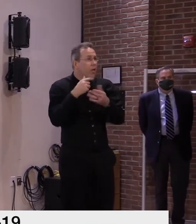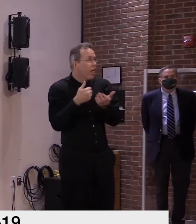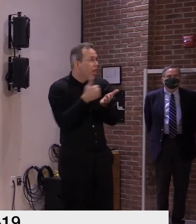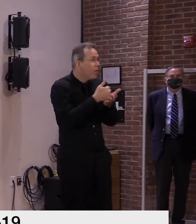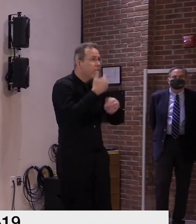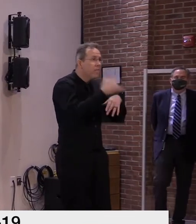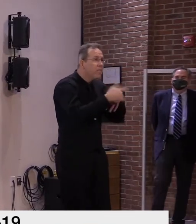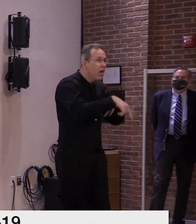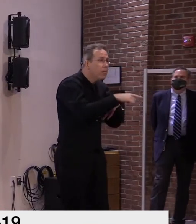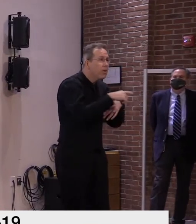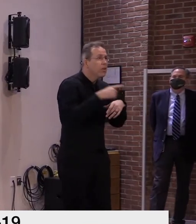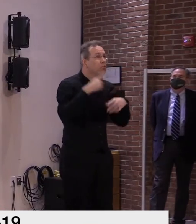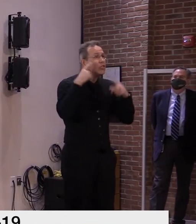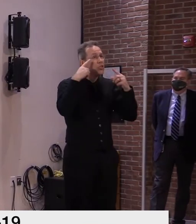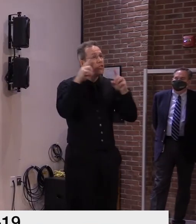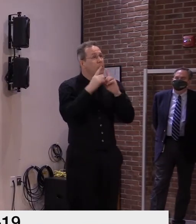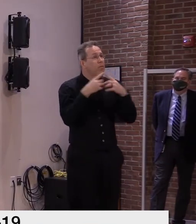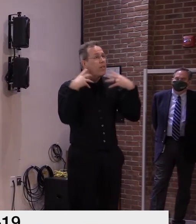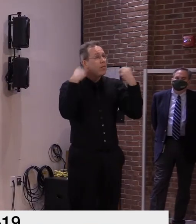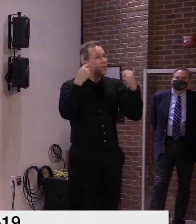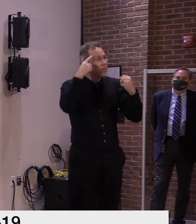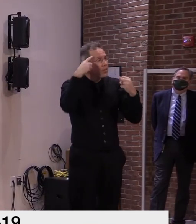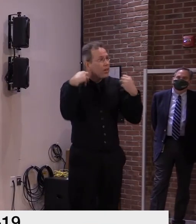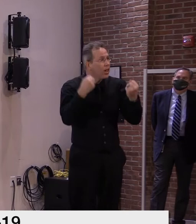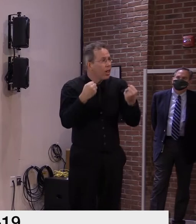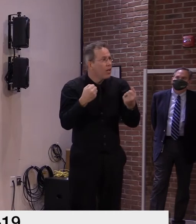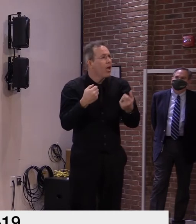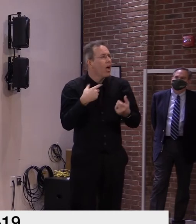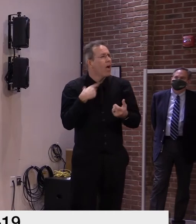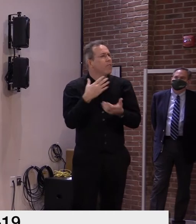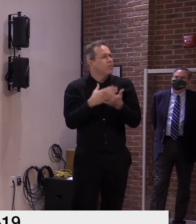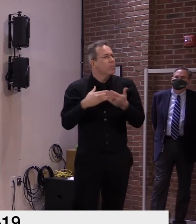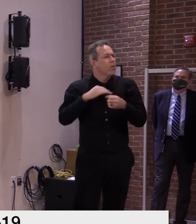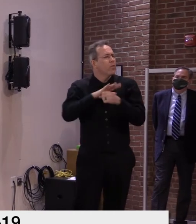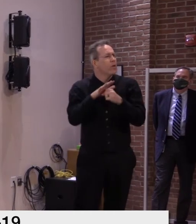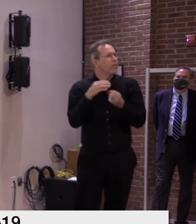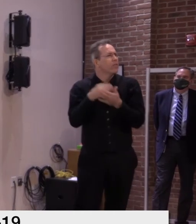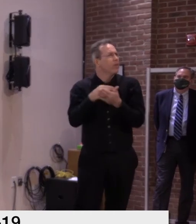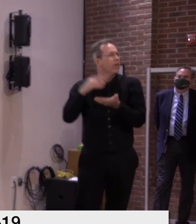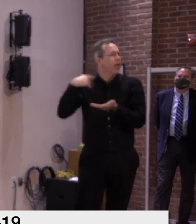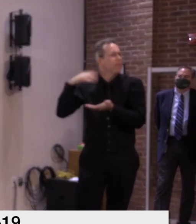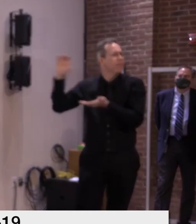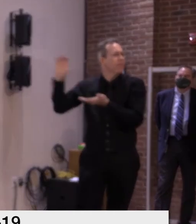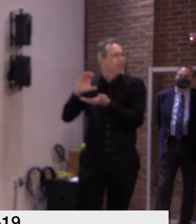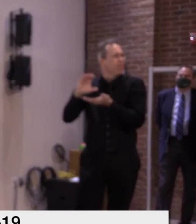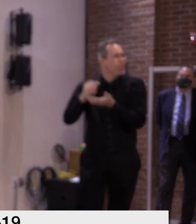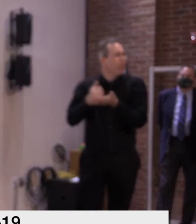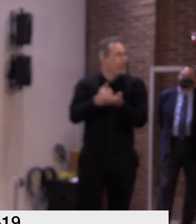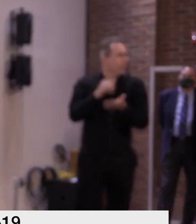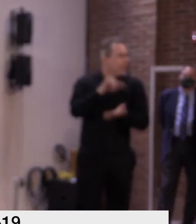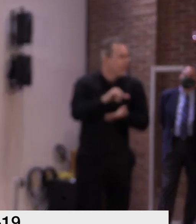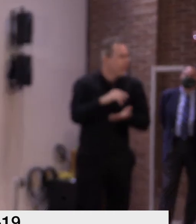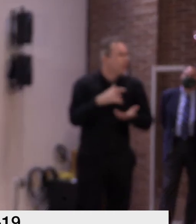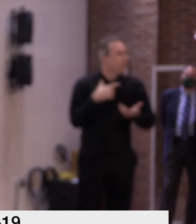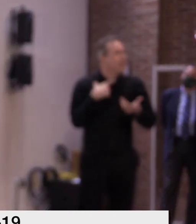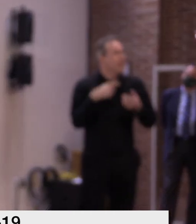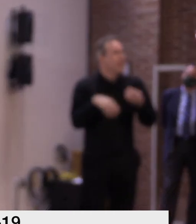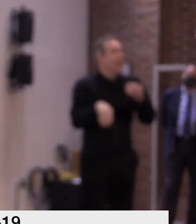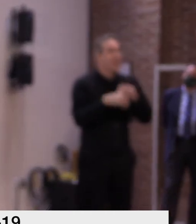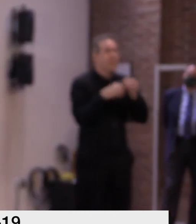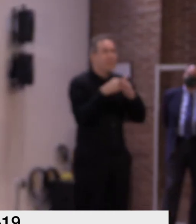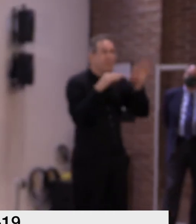receipt of SAMHSA COVID relief dollars, as well as additional federal grants that we have